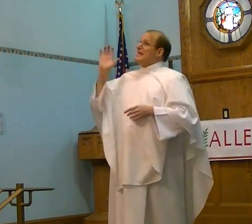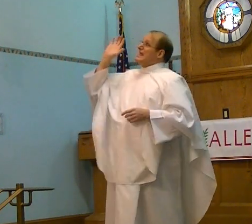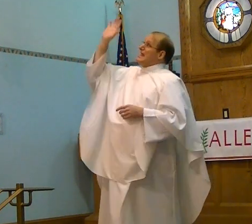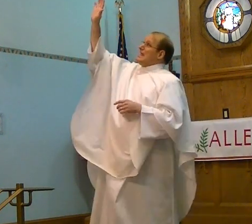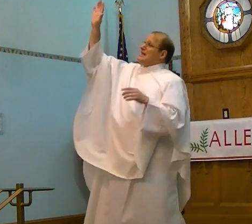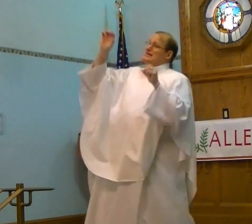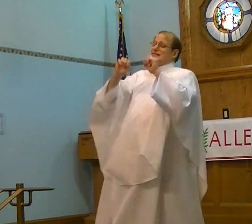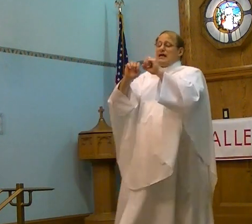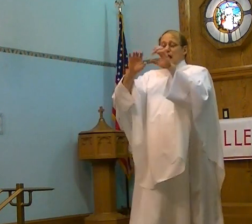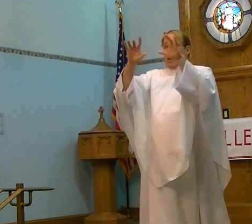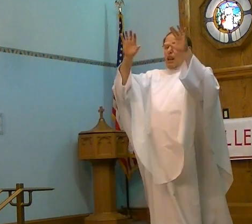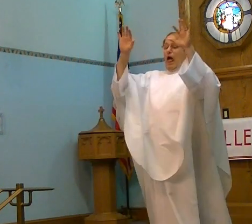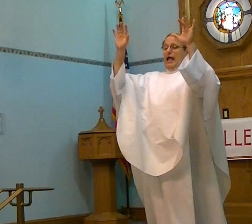His life.